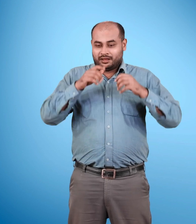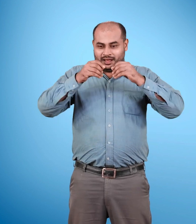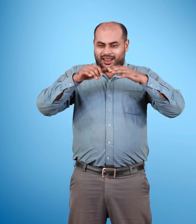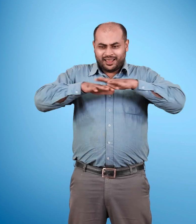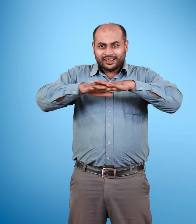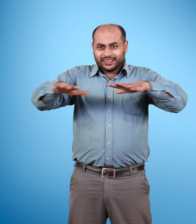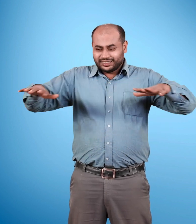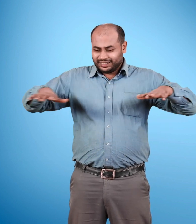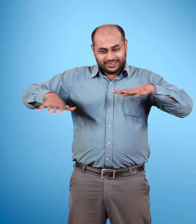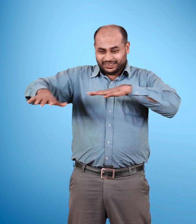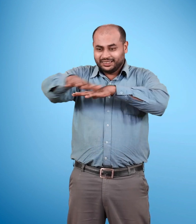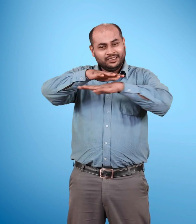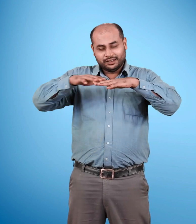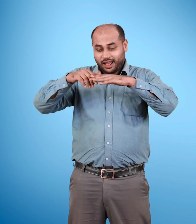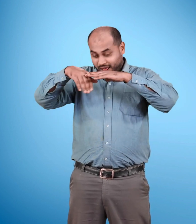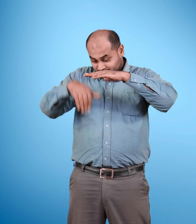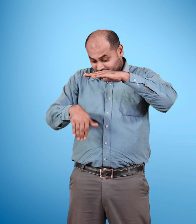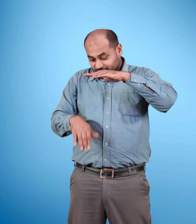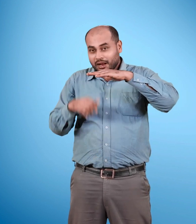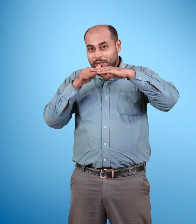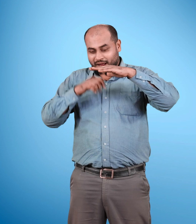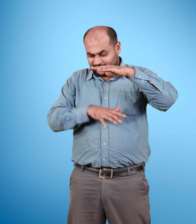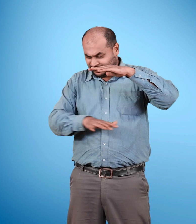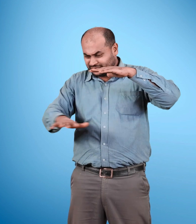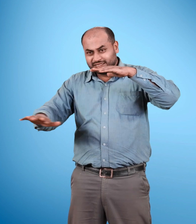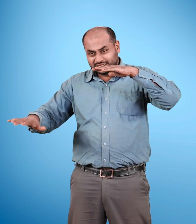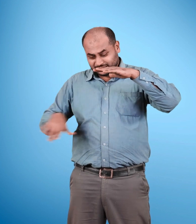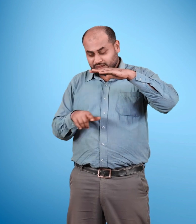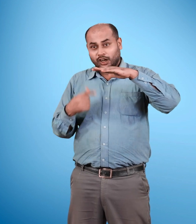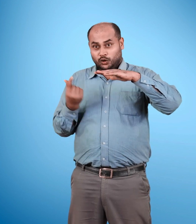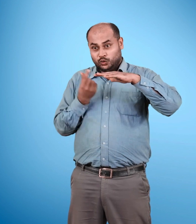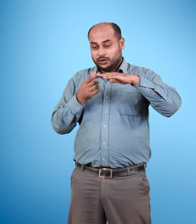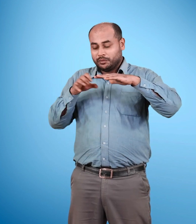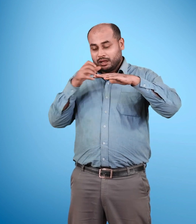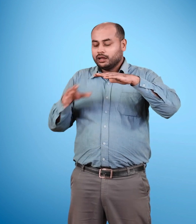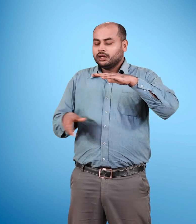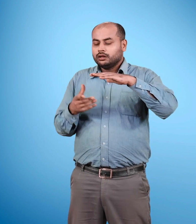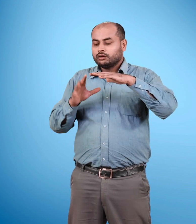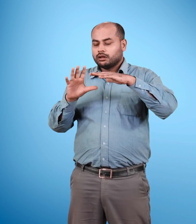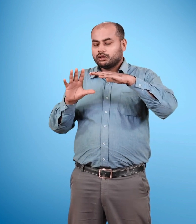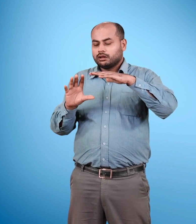When the level of the groundwater decreases drastically, this cannot be used anymore.